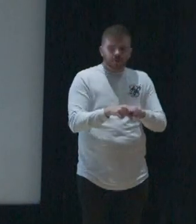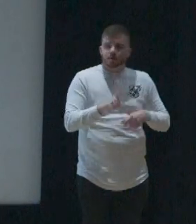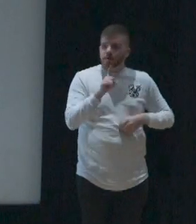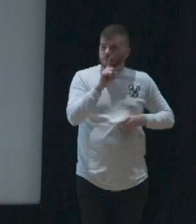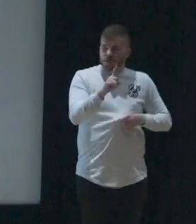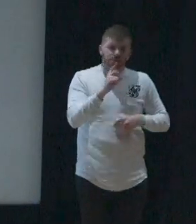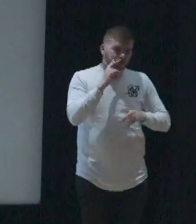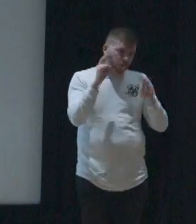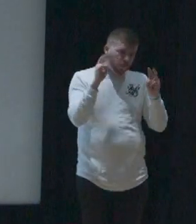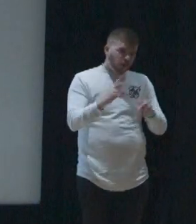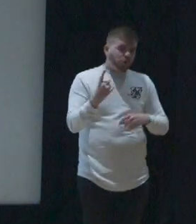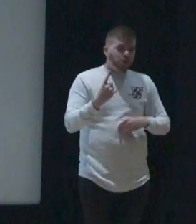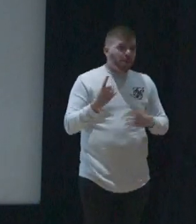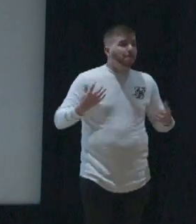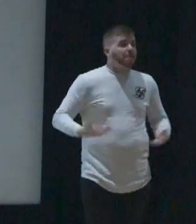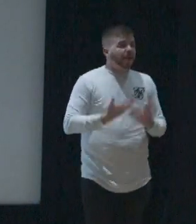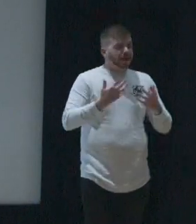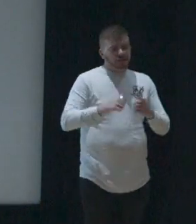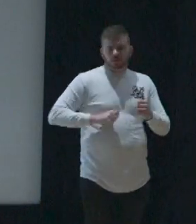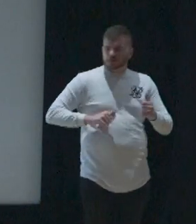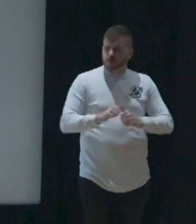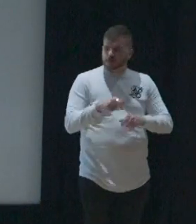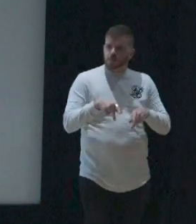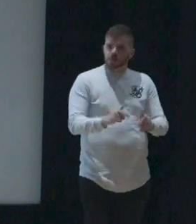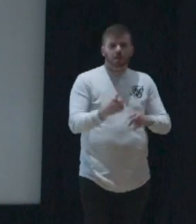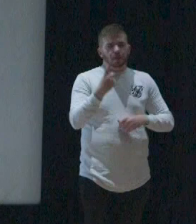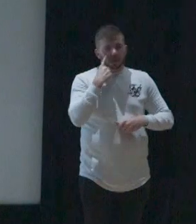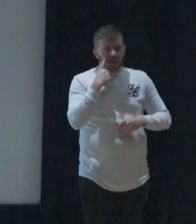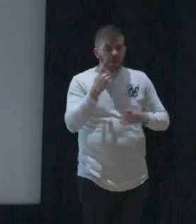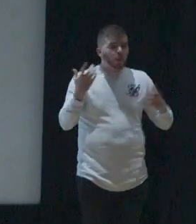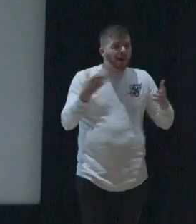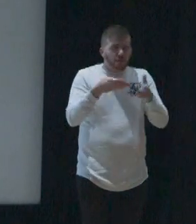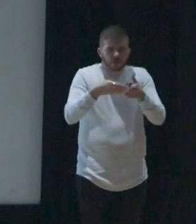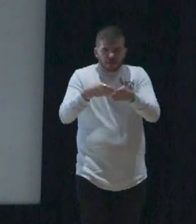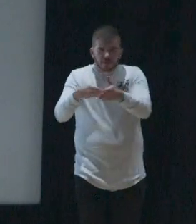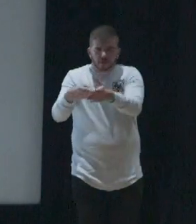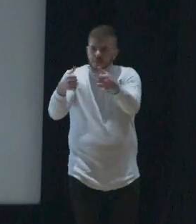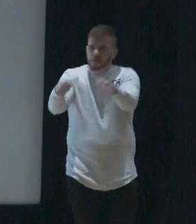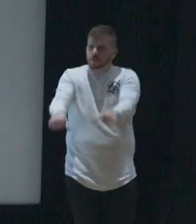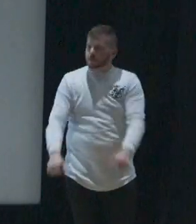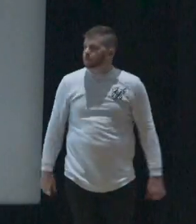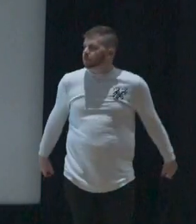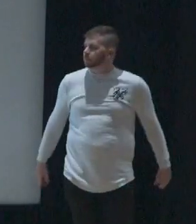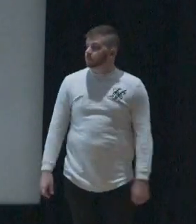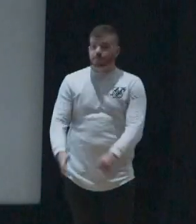But watching someone play it is really the best way of seeing where they get stuck, I think. Yeah.